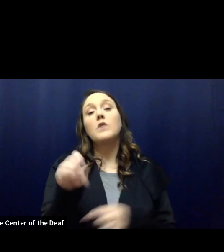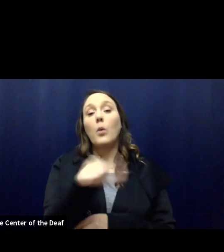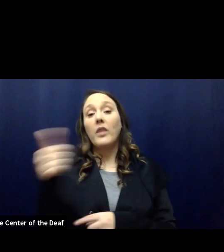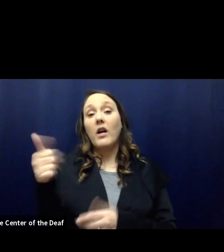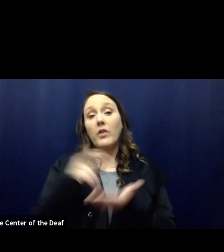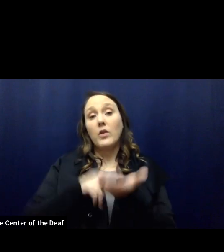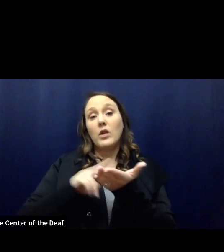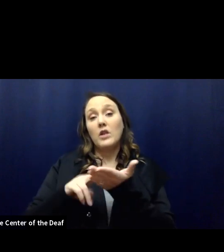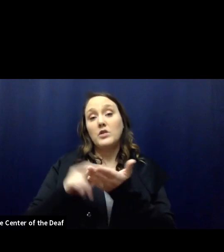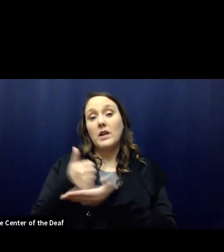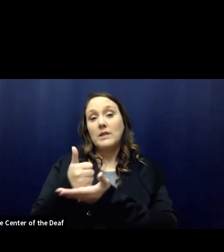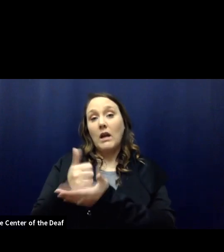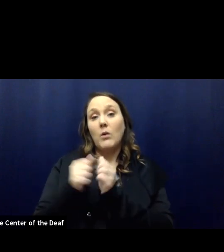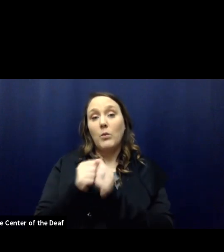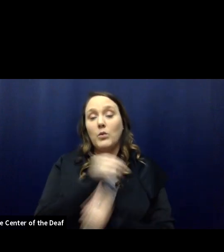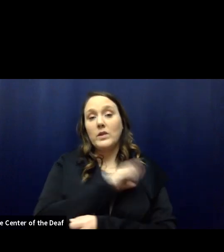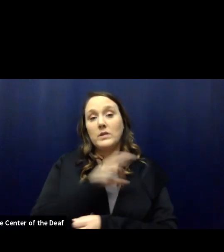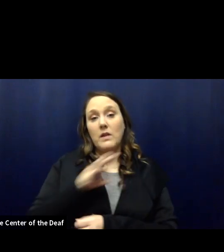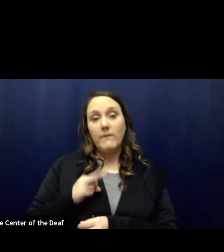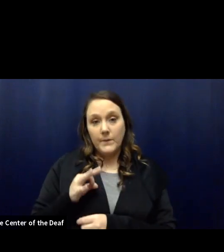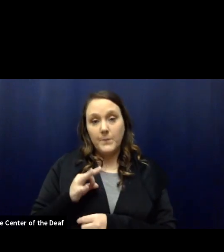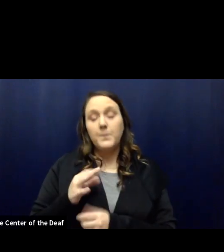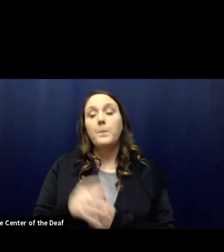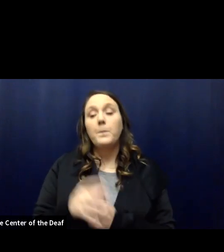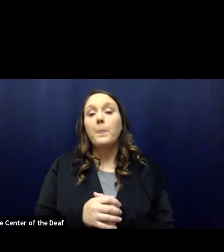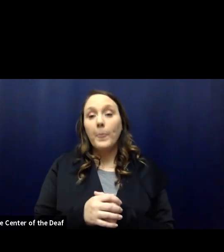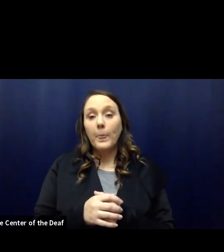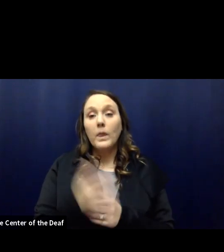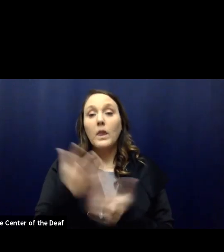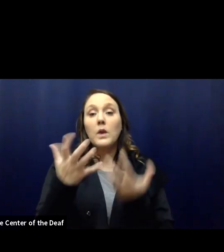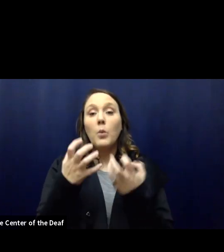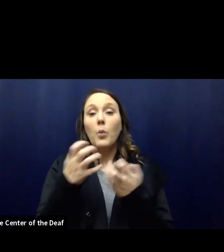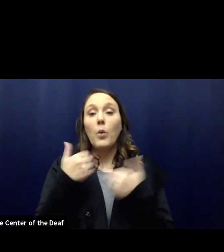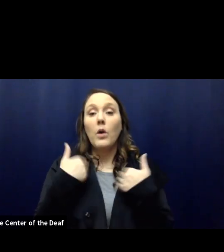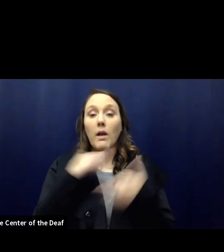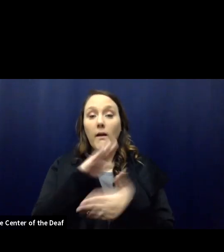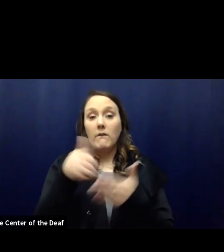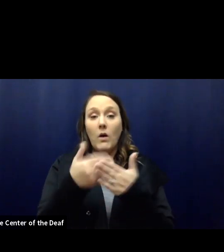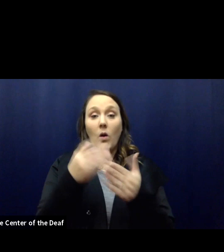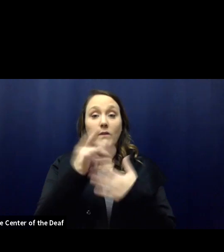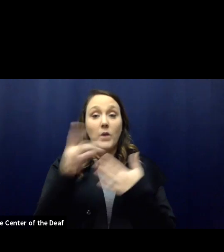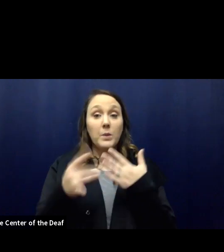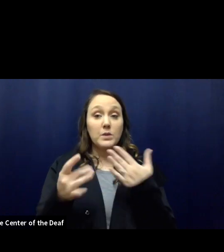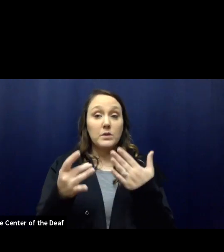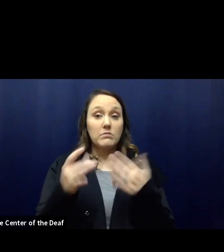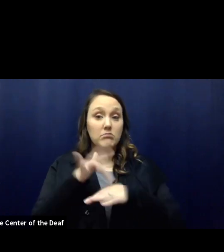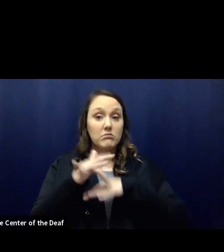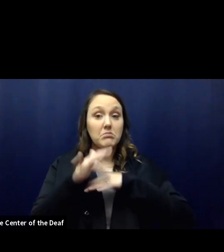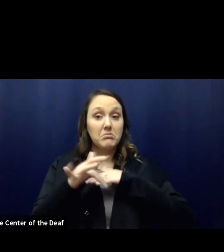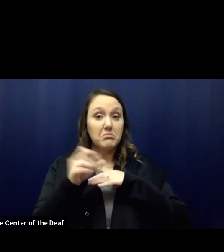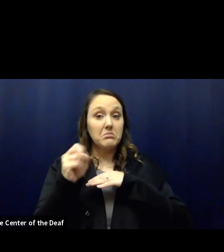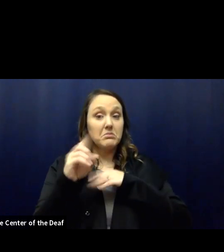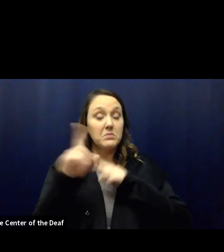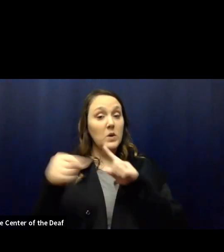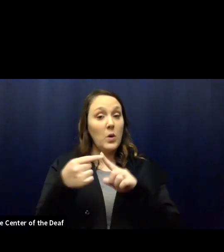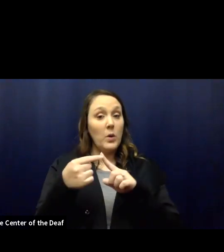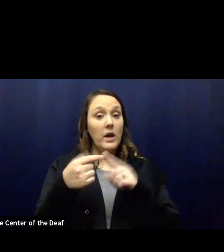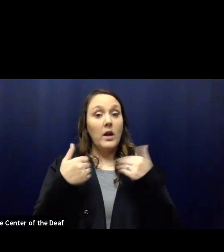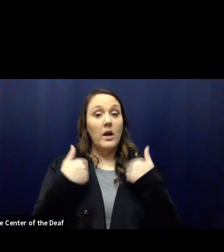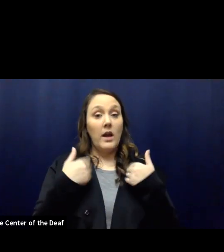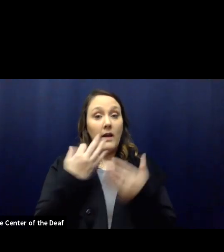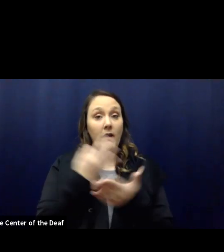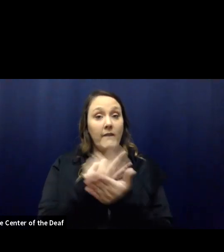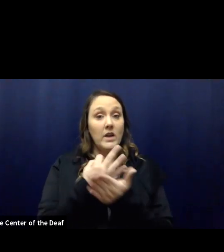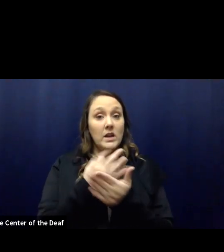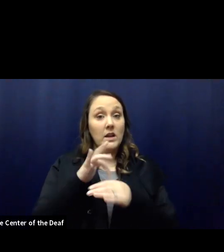help with staffing, and we want to have all of our options open so that as soon as we have the funding available